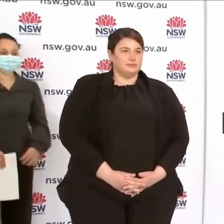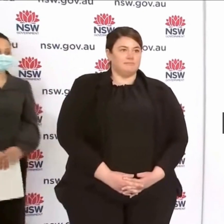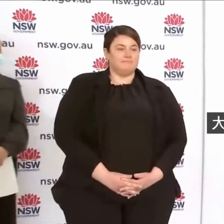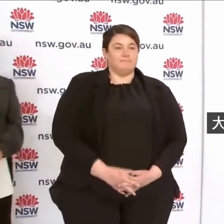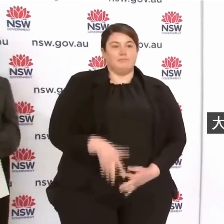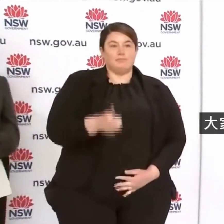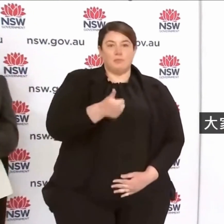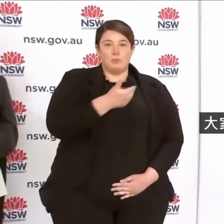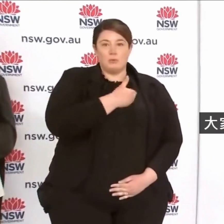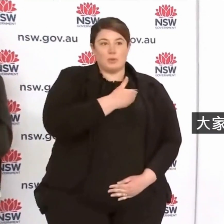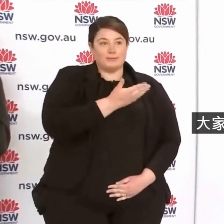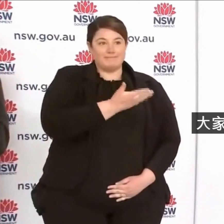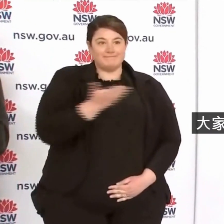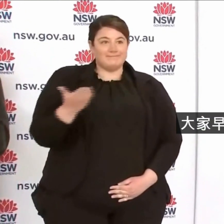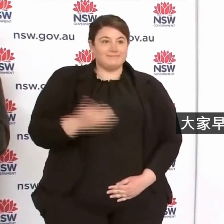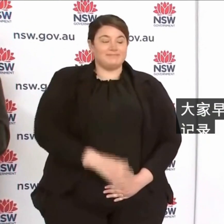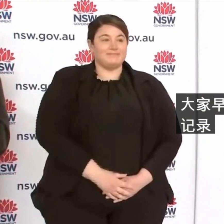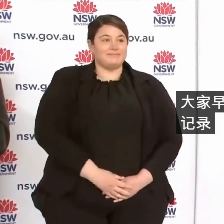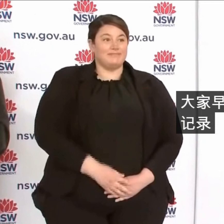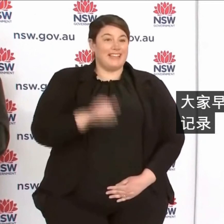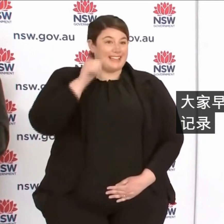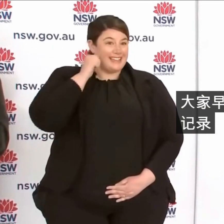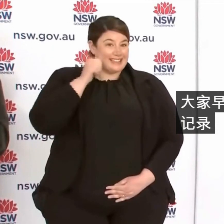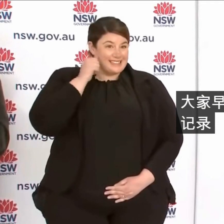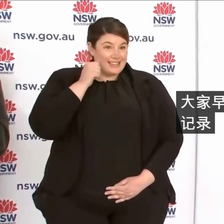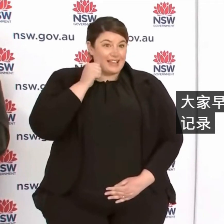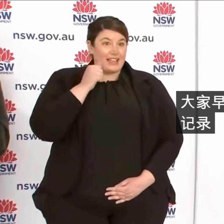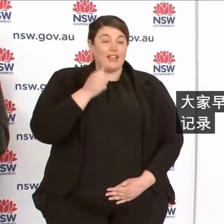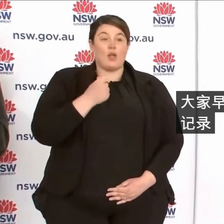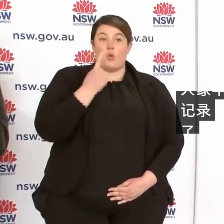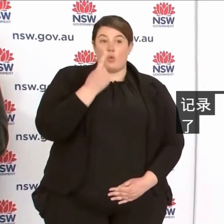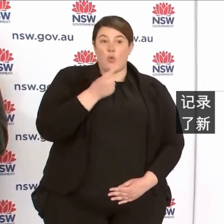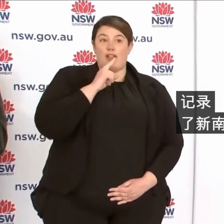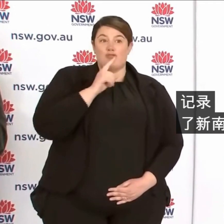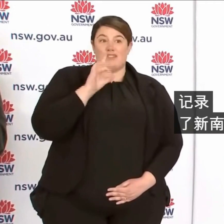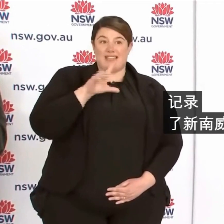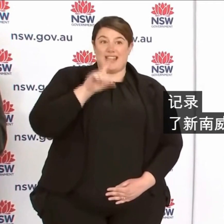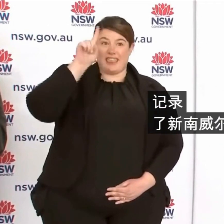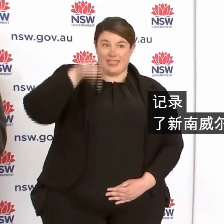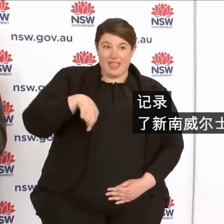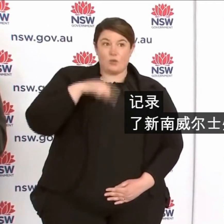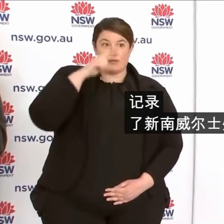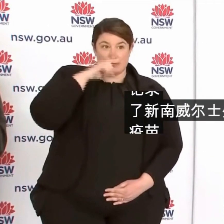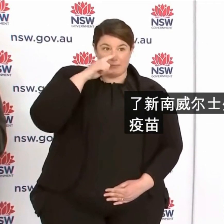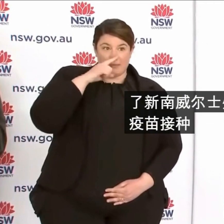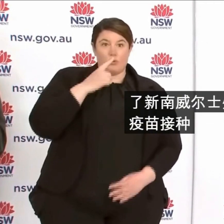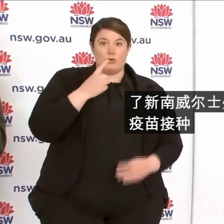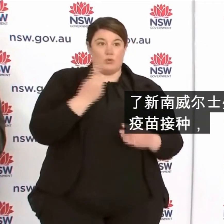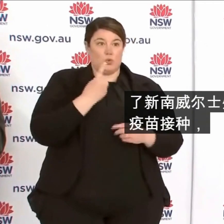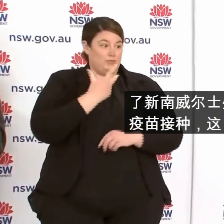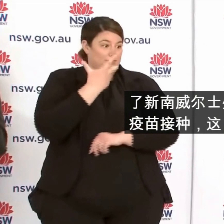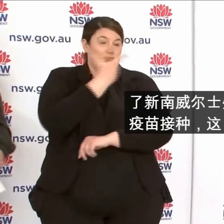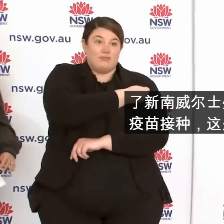Good morning, everybody. Yesterday was a record of 110,000 people in New South Wales who got the jab, who